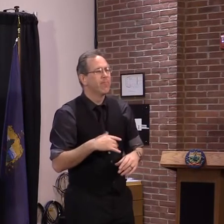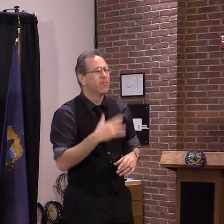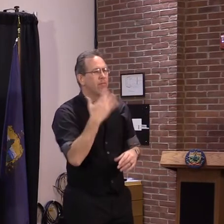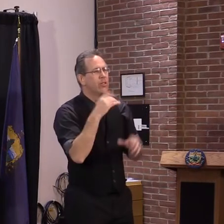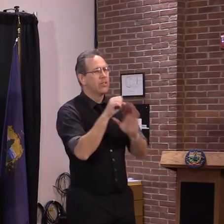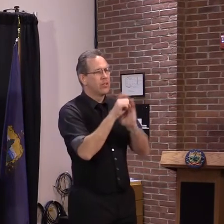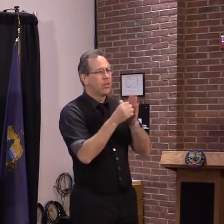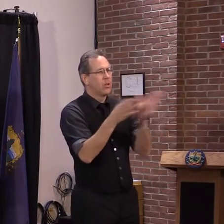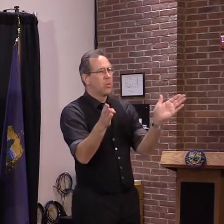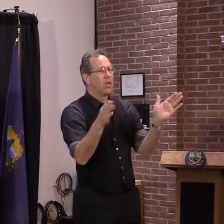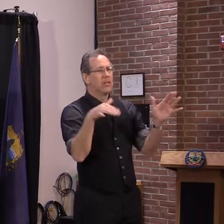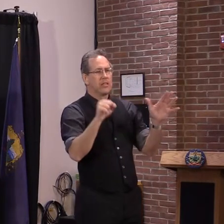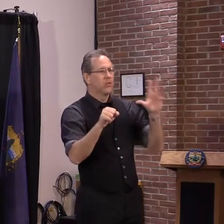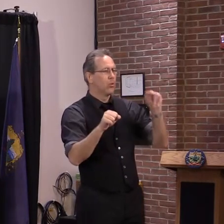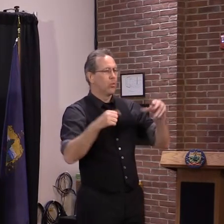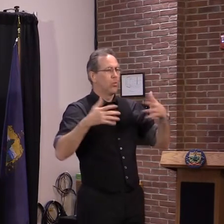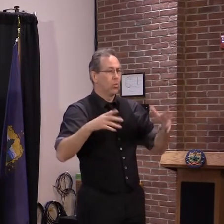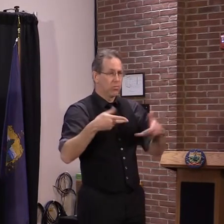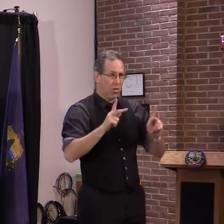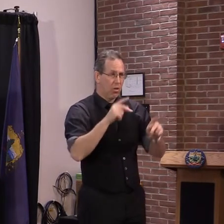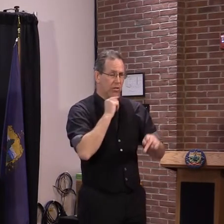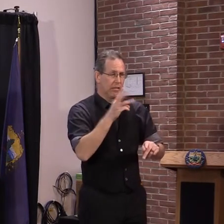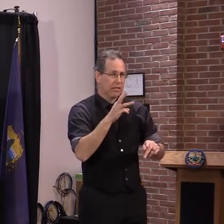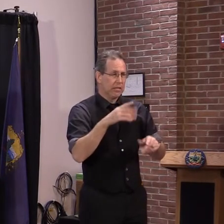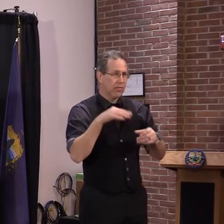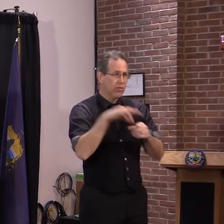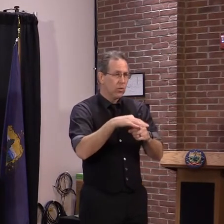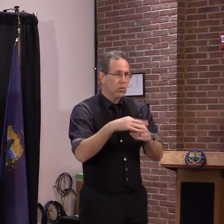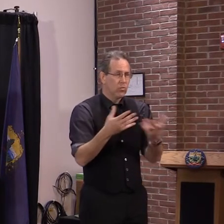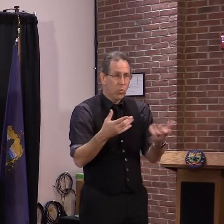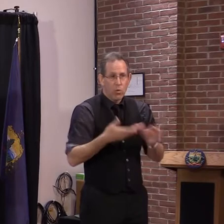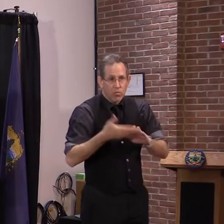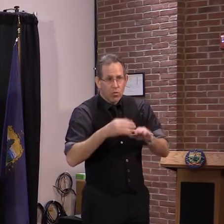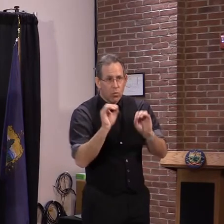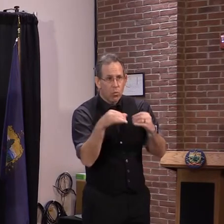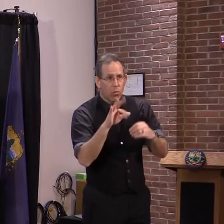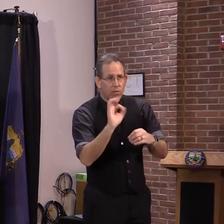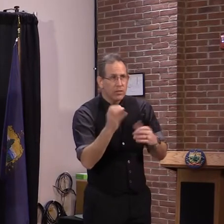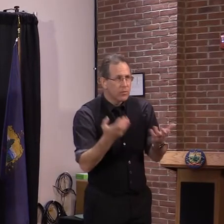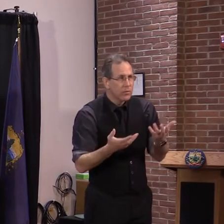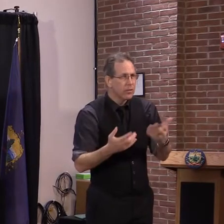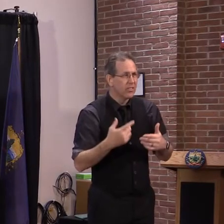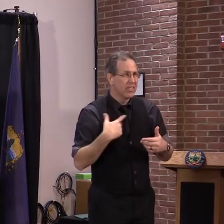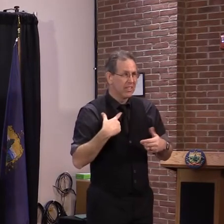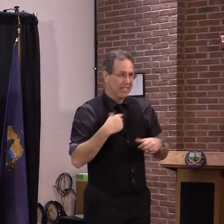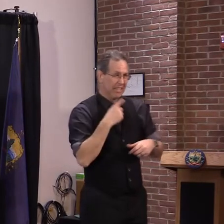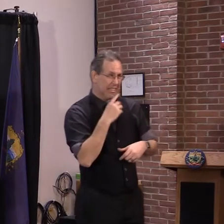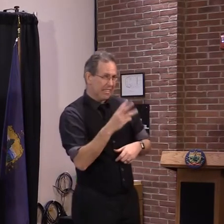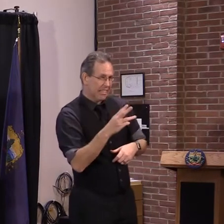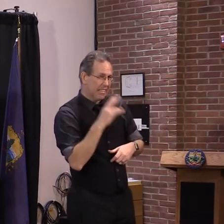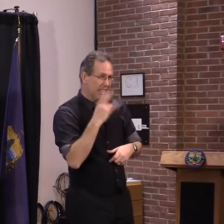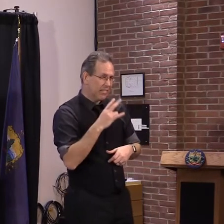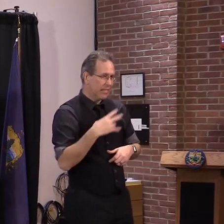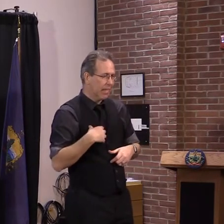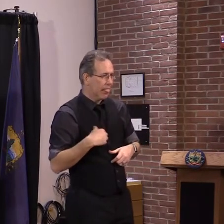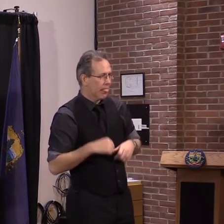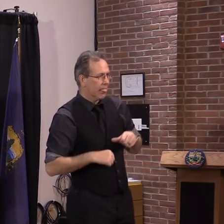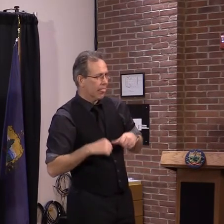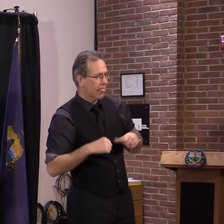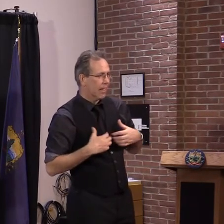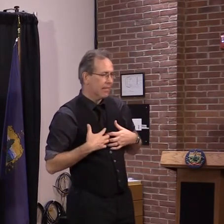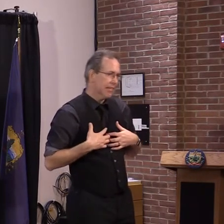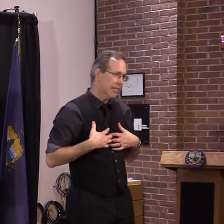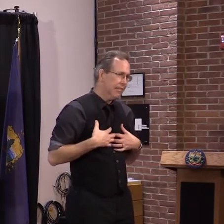area. I do question whether a 16 or 17 year old should be voting